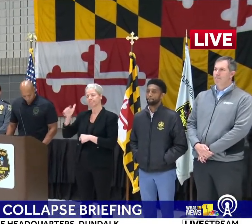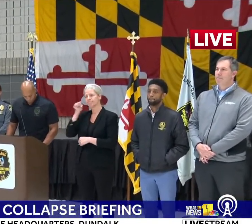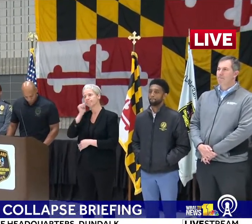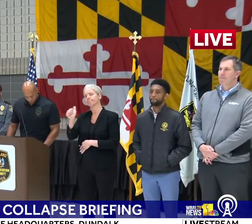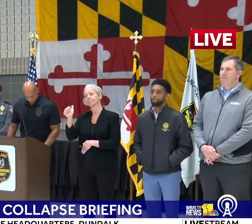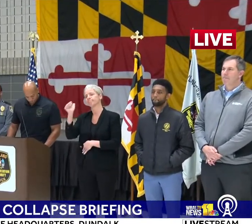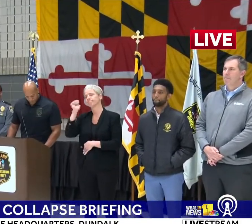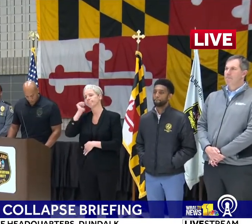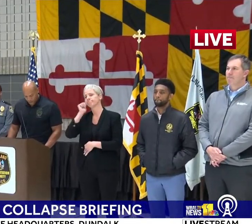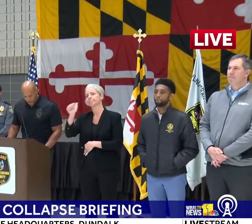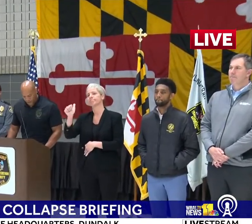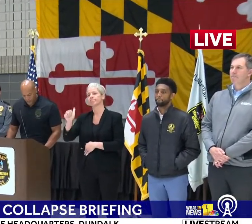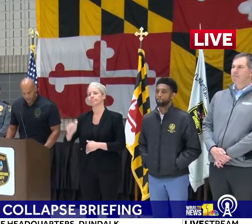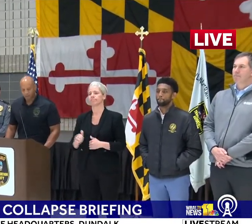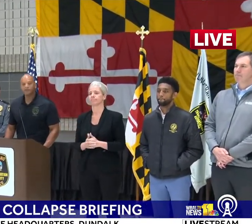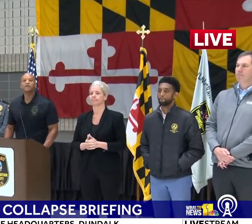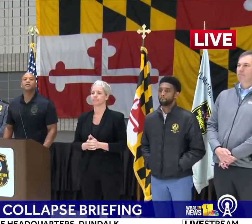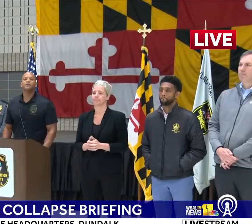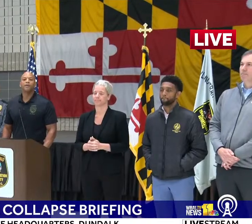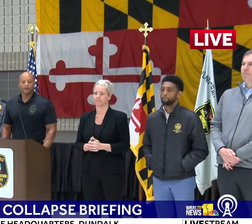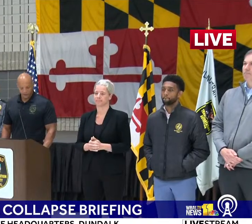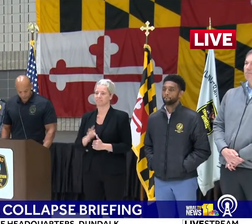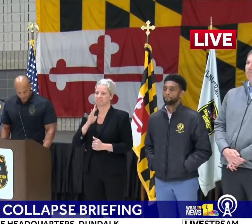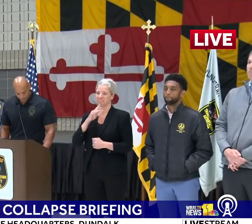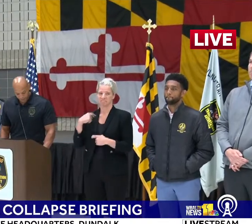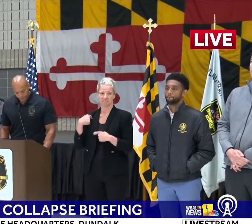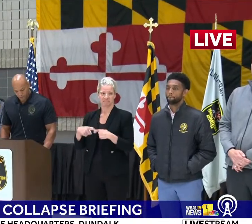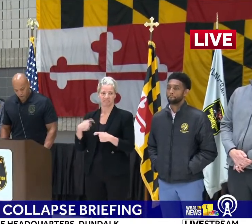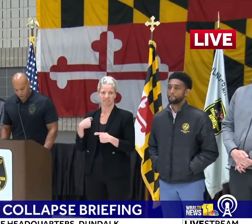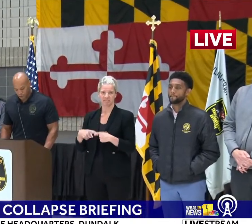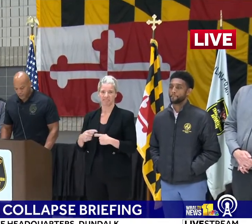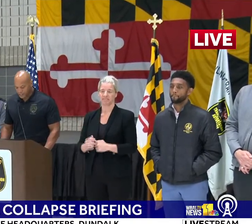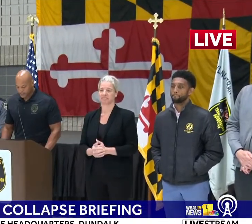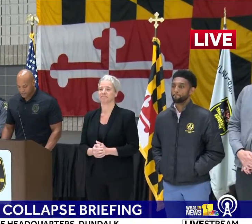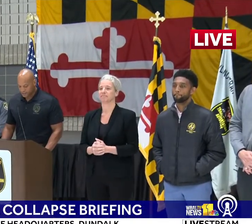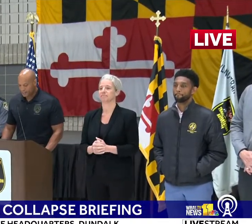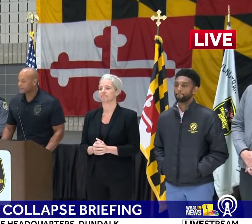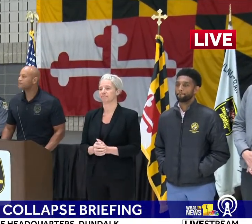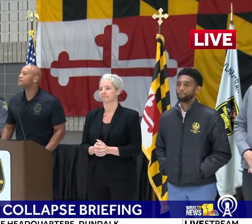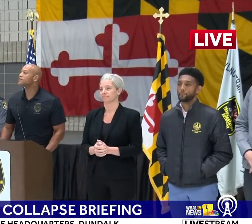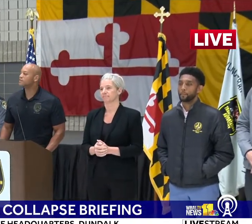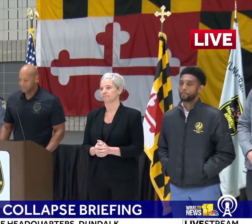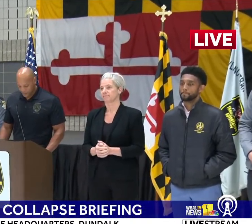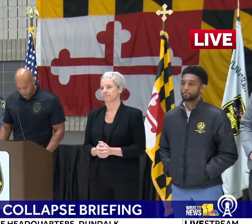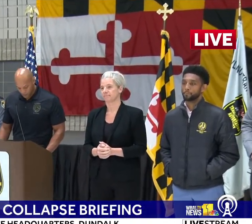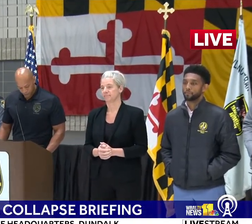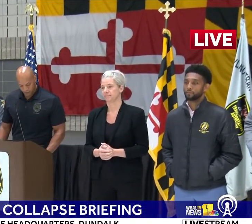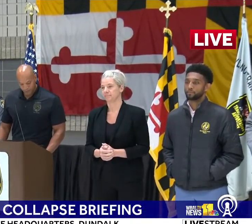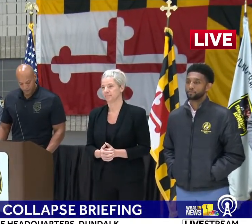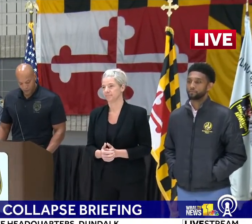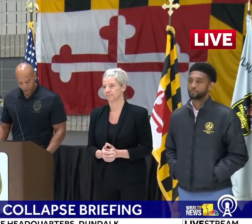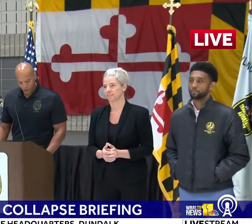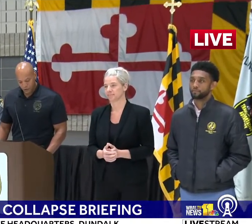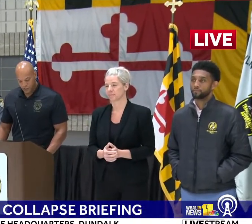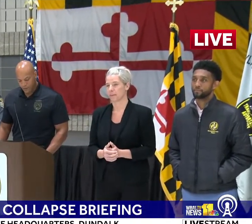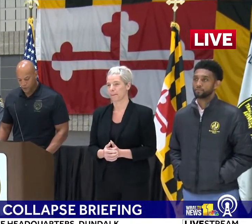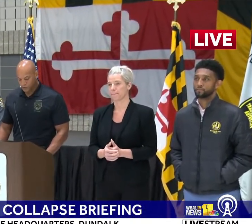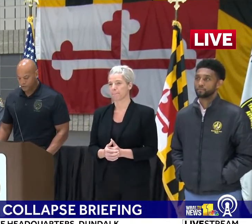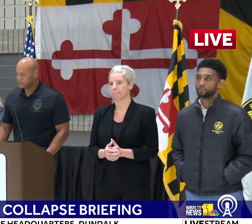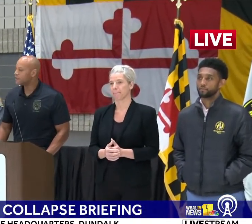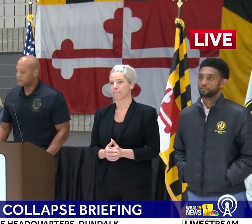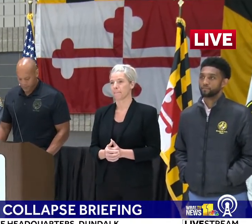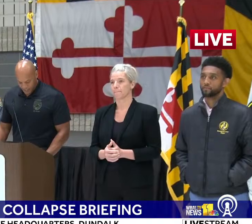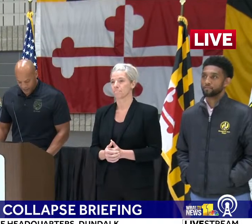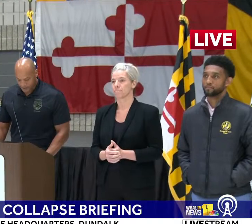day. Ellos eran Marylanders. Sus vidas tenían sentido.